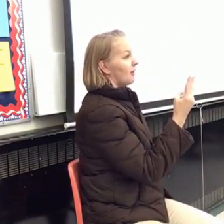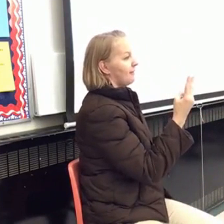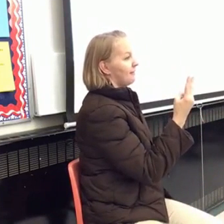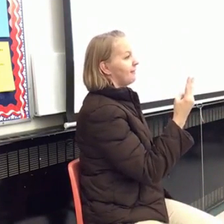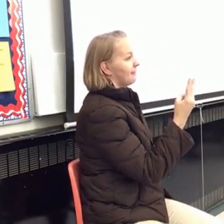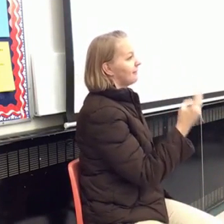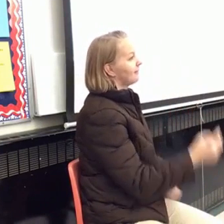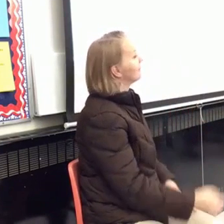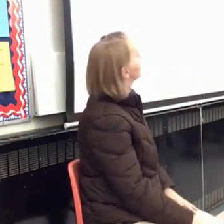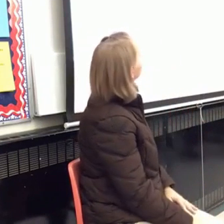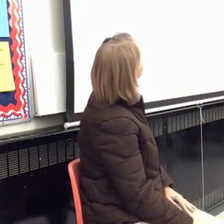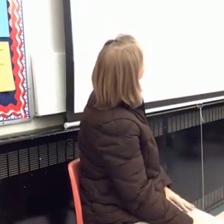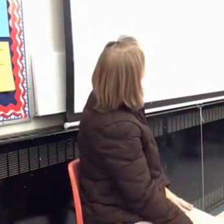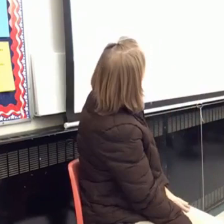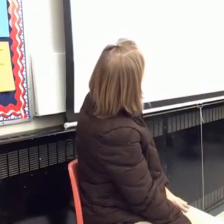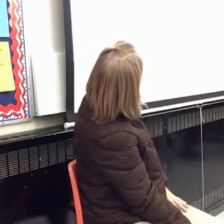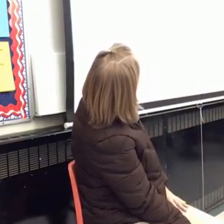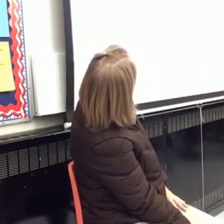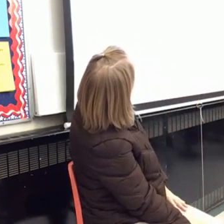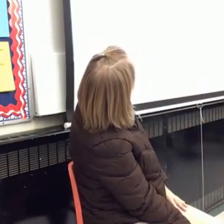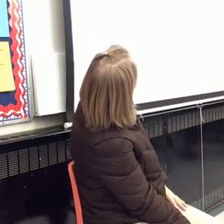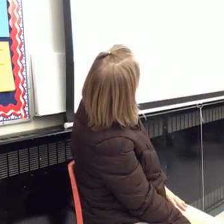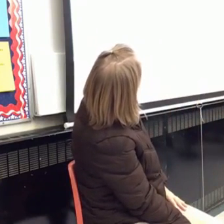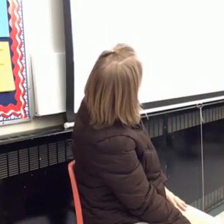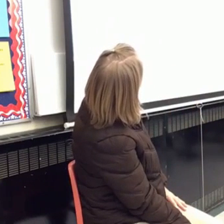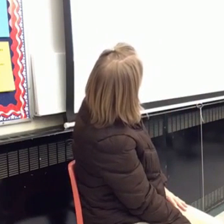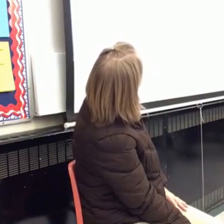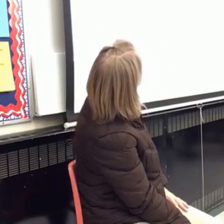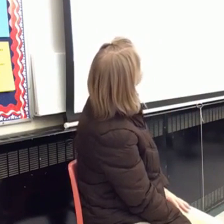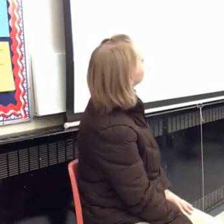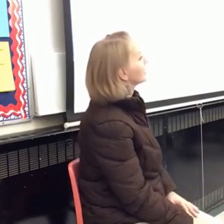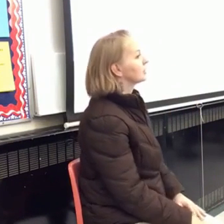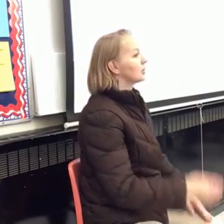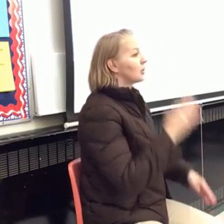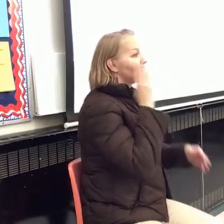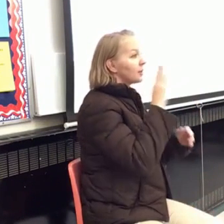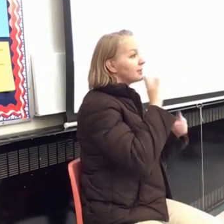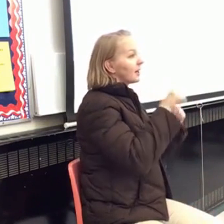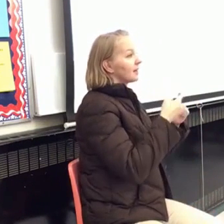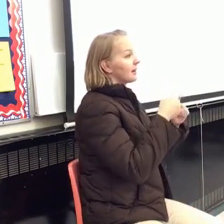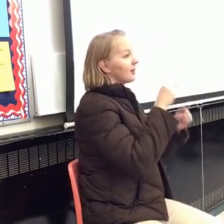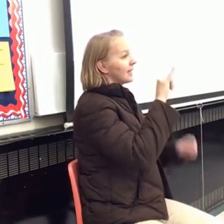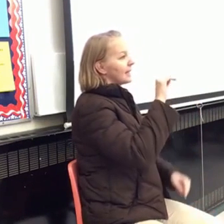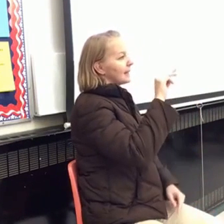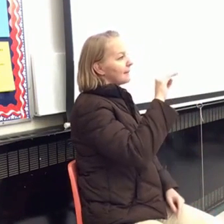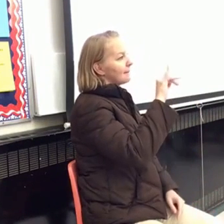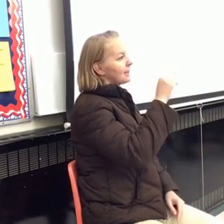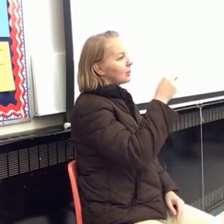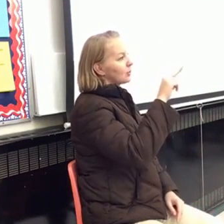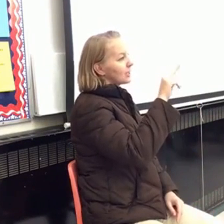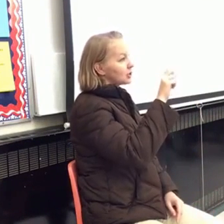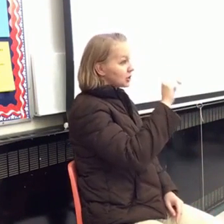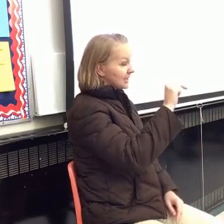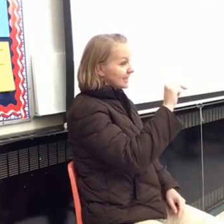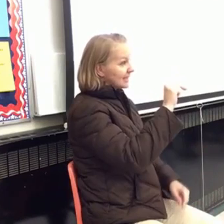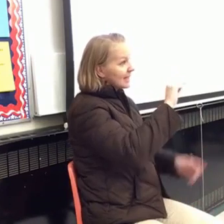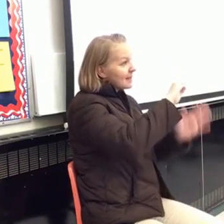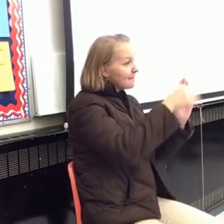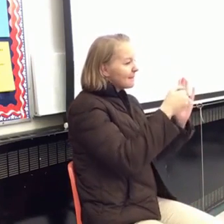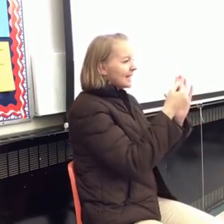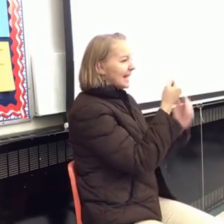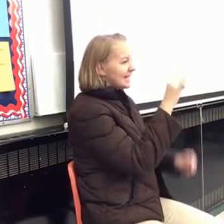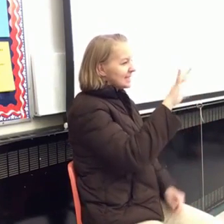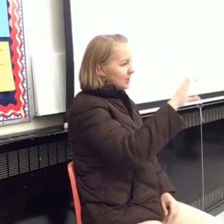12. Chapter 12. Now, we're going to be talking about immigration in the mid-1800s, and there's